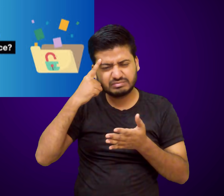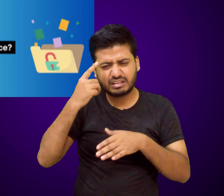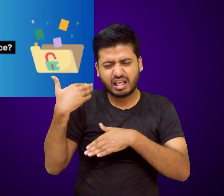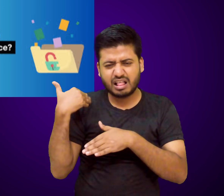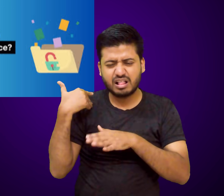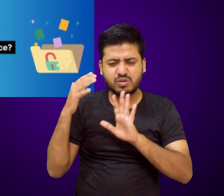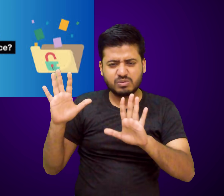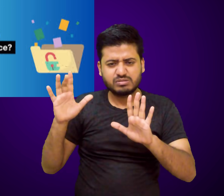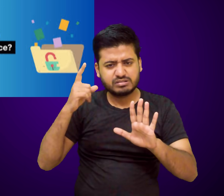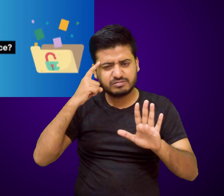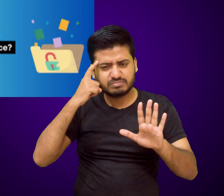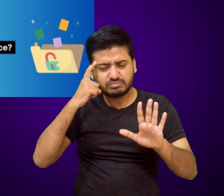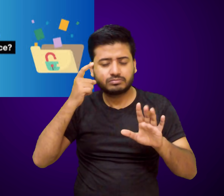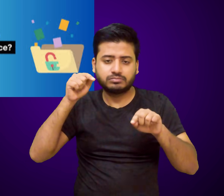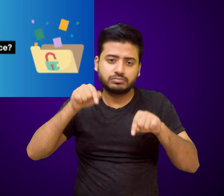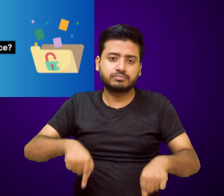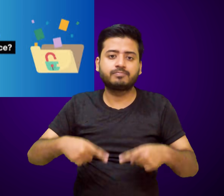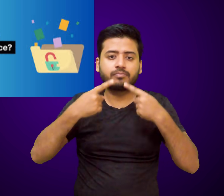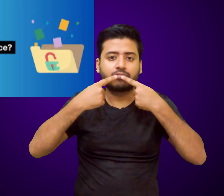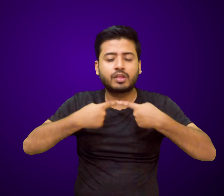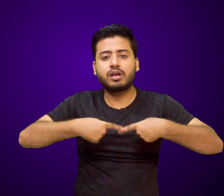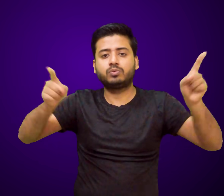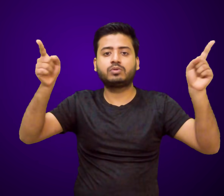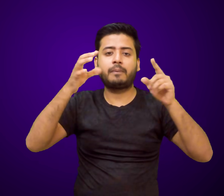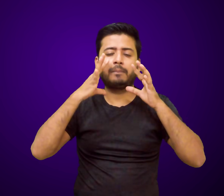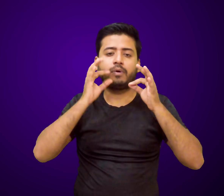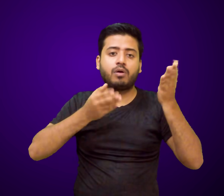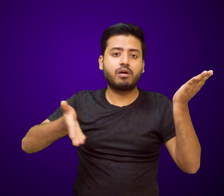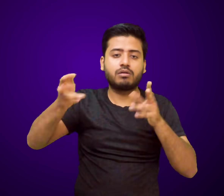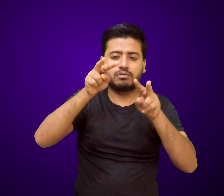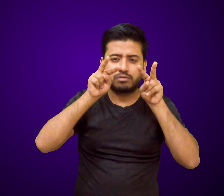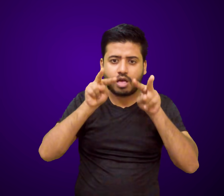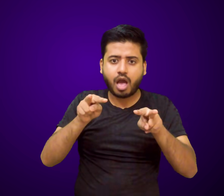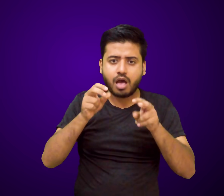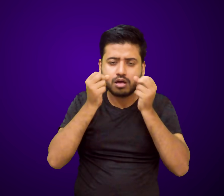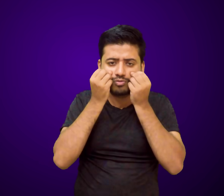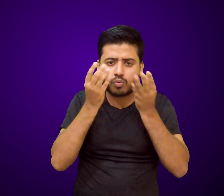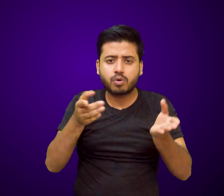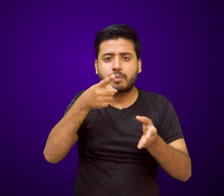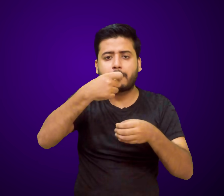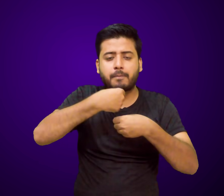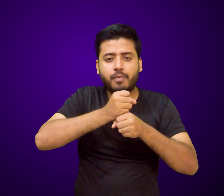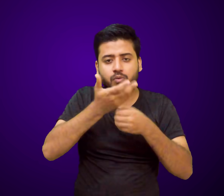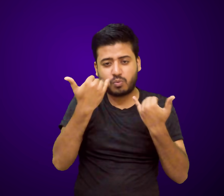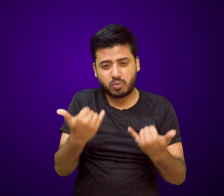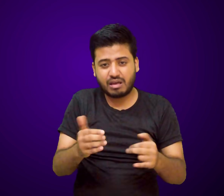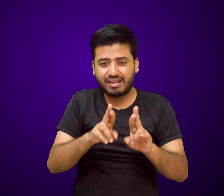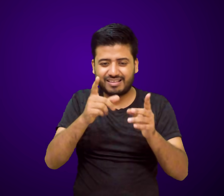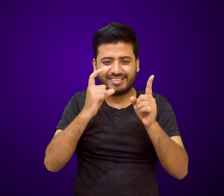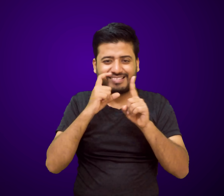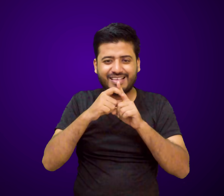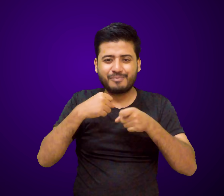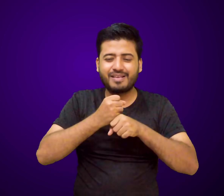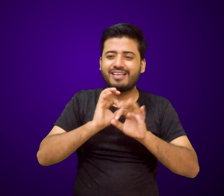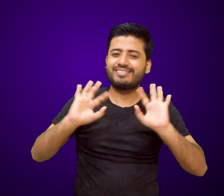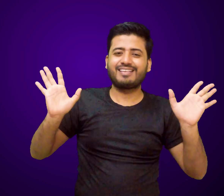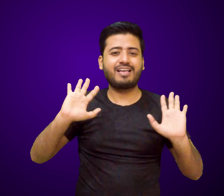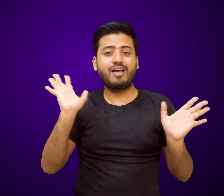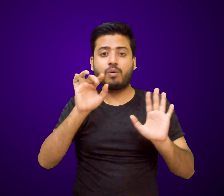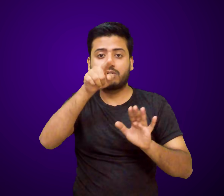illnesses such as cancer, thalassemia, heart disease, kidney disease, hemophilia, TB, and AIDS for travel related